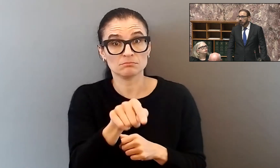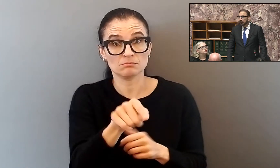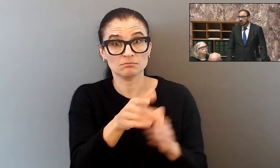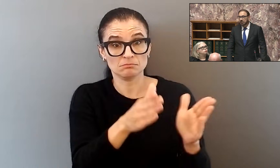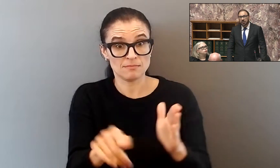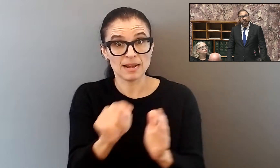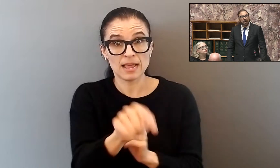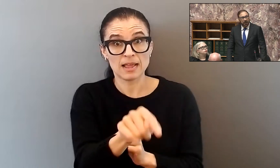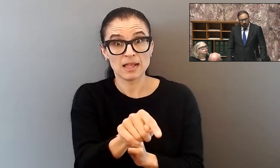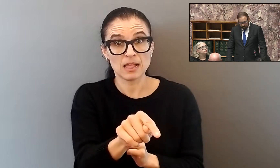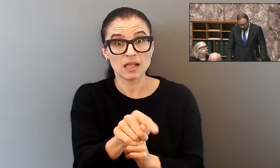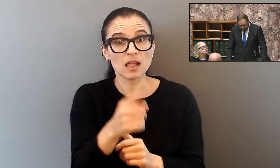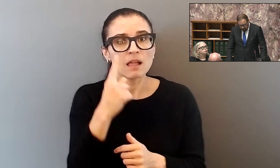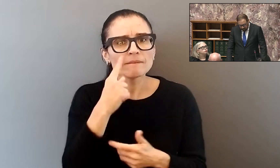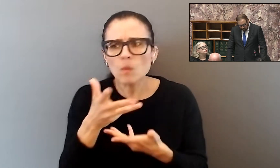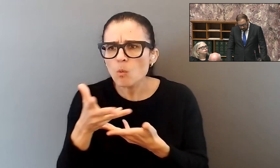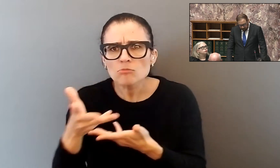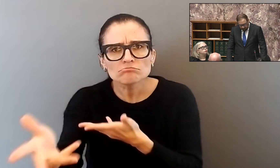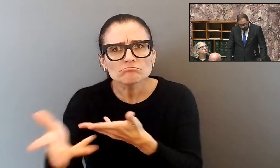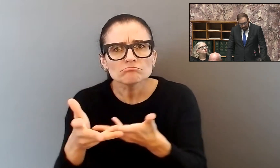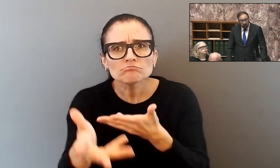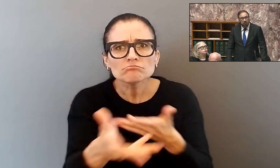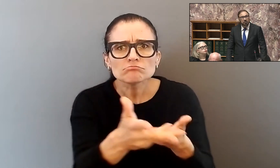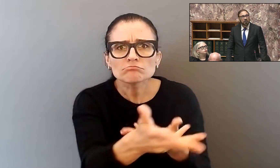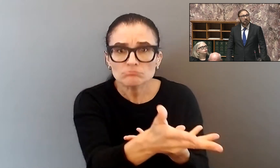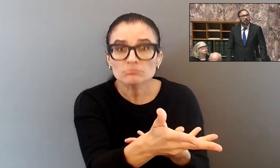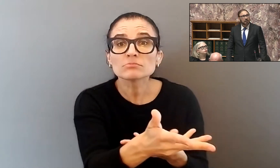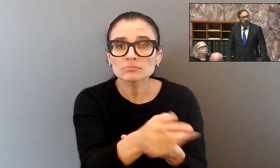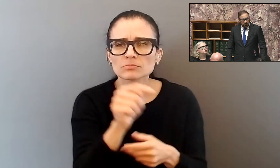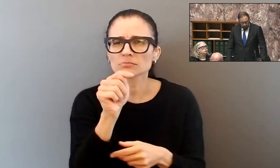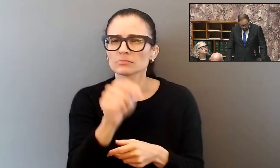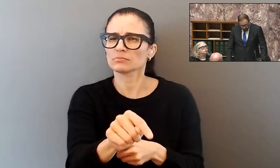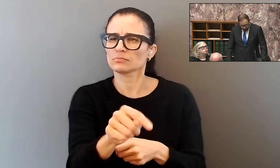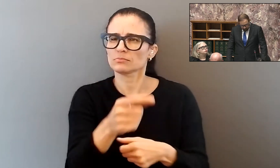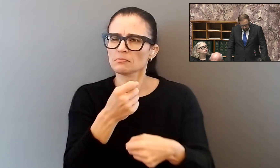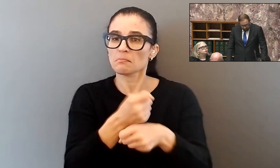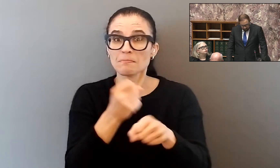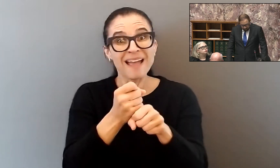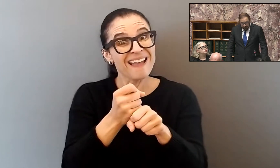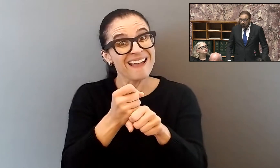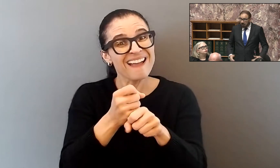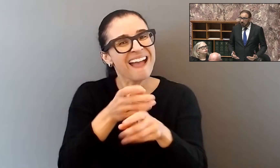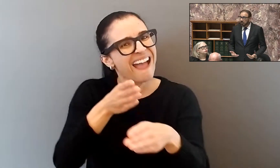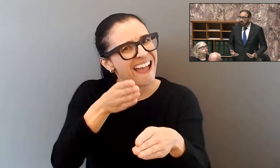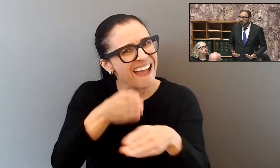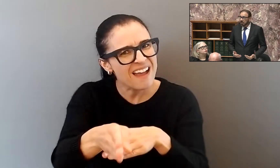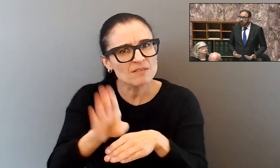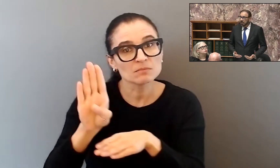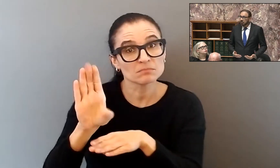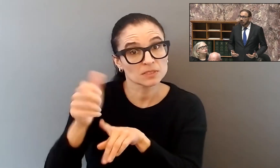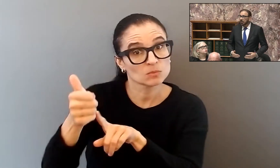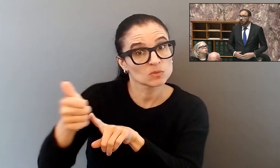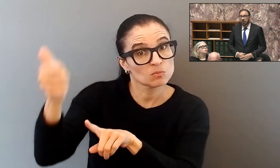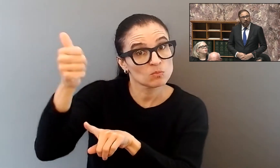gave the province, Mr. Speaker, 18 months to implement a new claims framework. And it has been developed, Mr. Speaker, working with the First